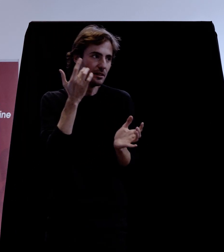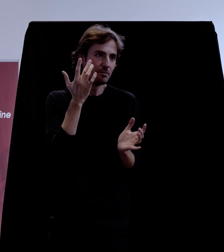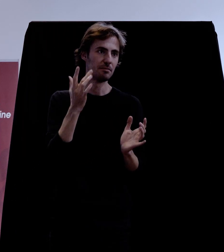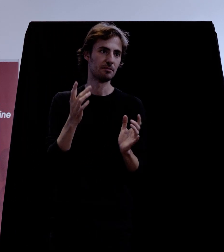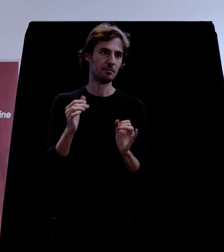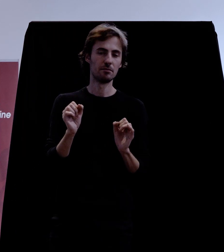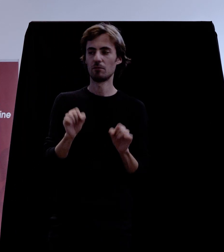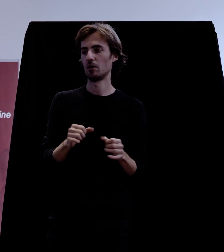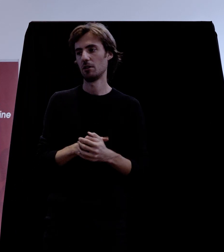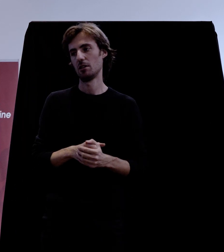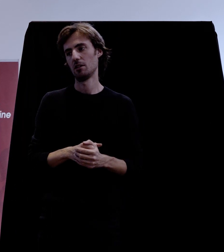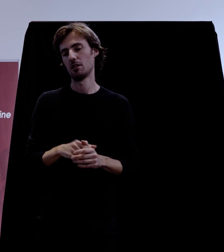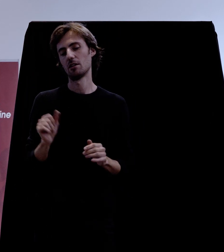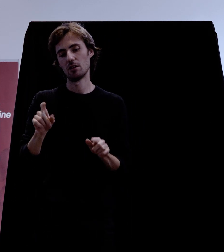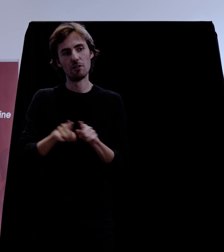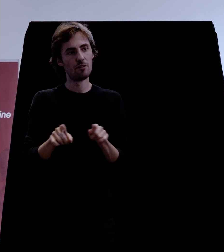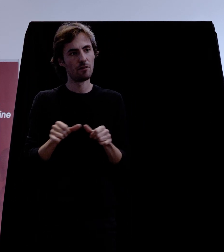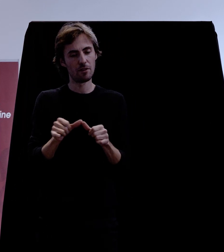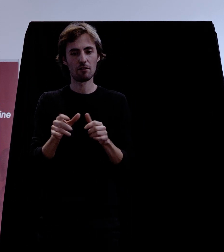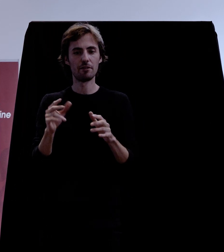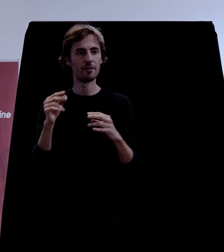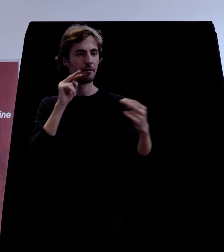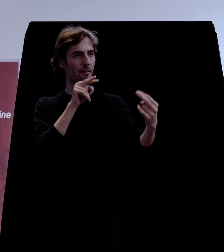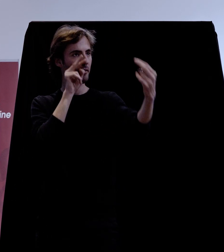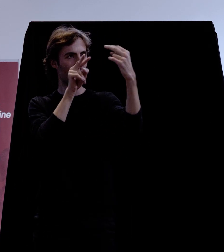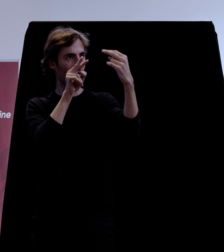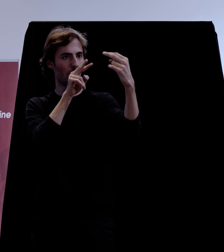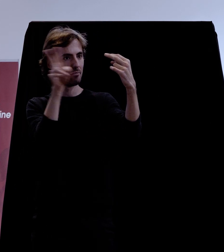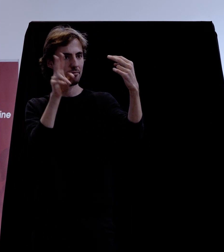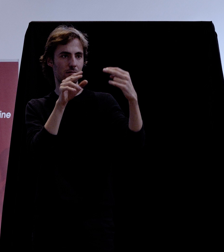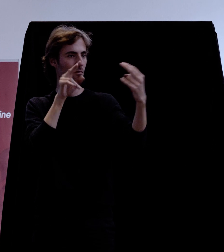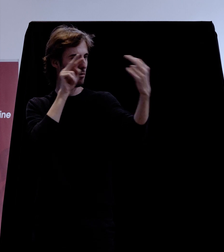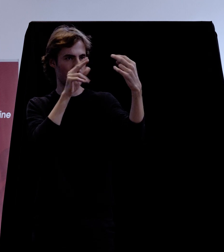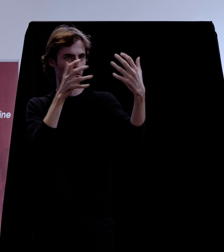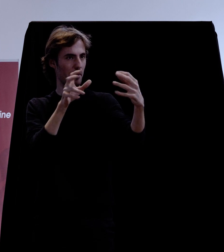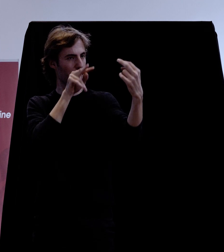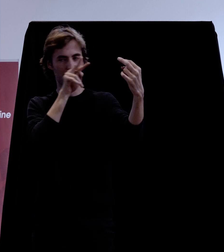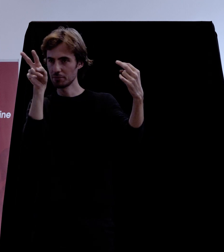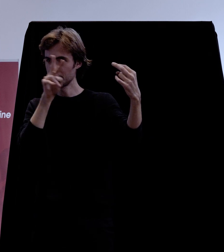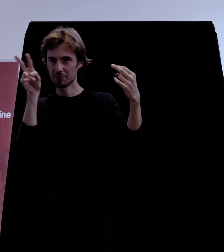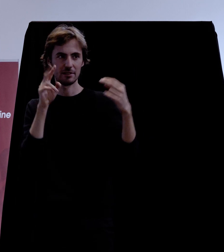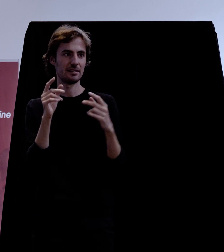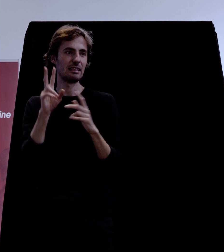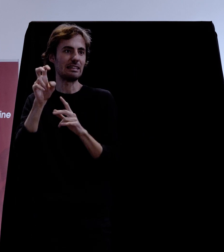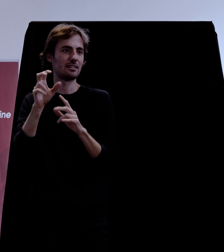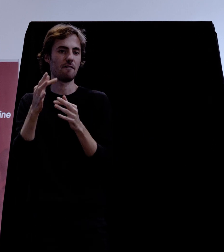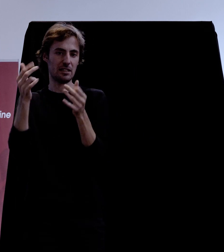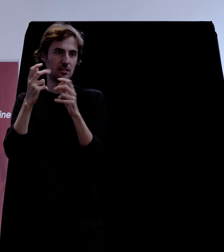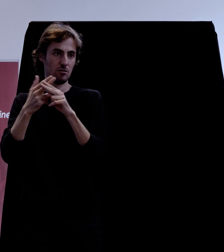those behaviors are very typical of Fragile X. We got Cornelia de Lange, self-injurious